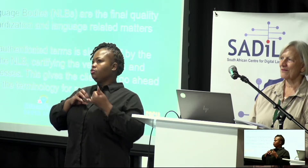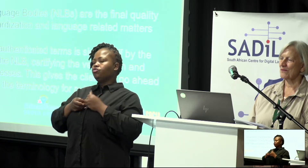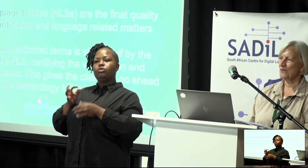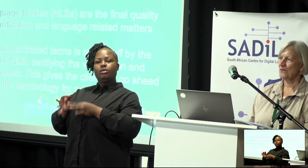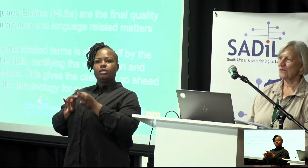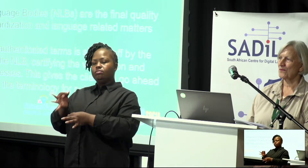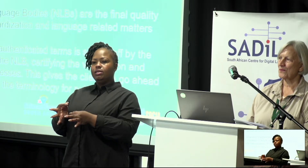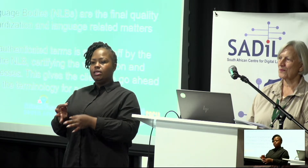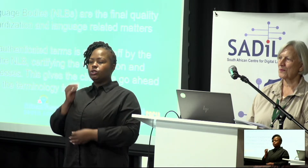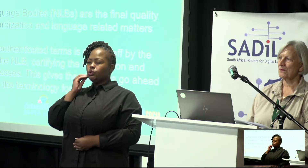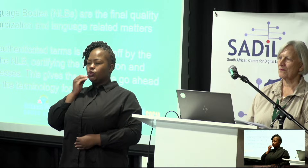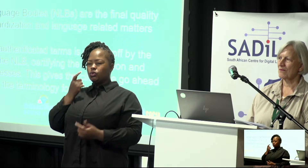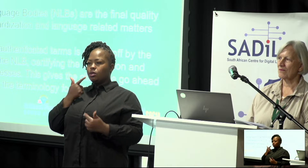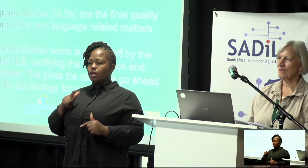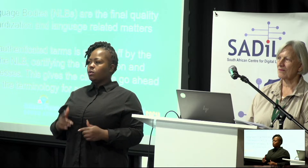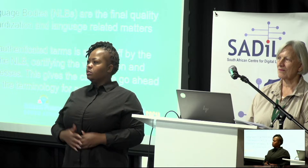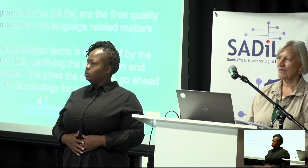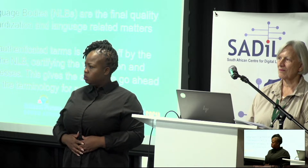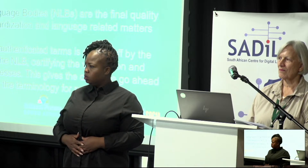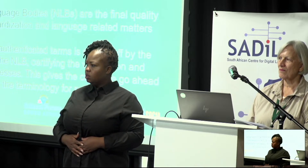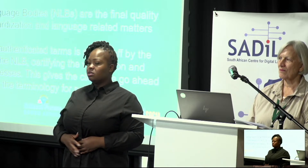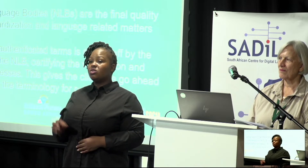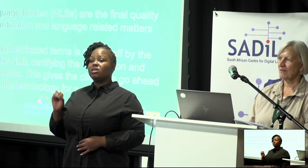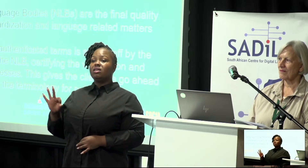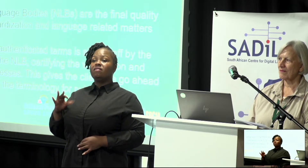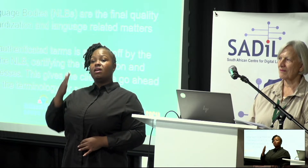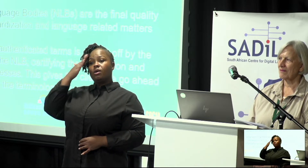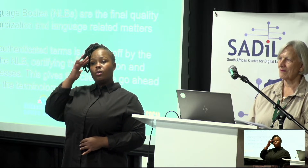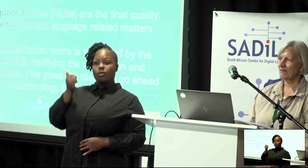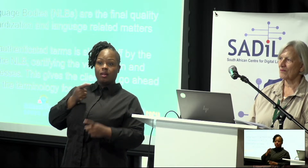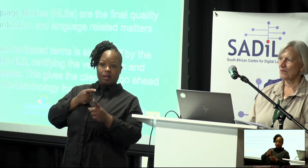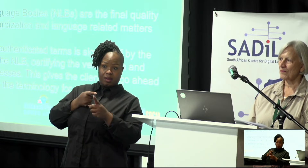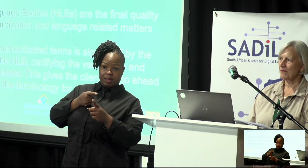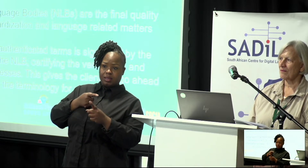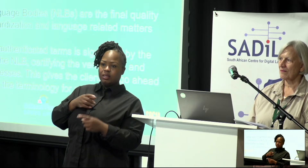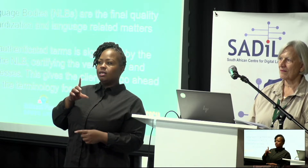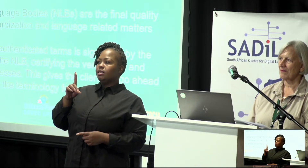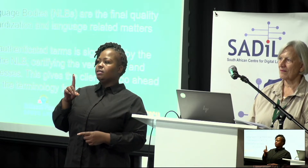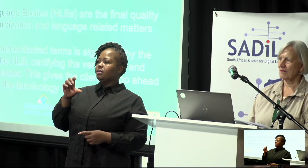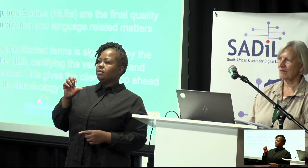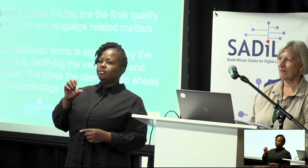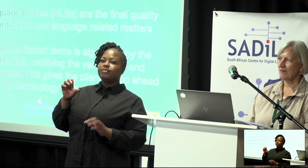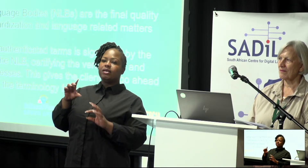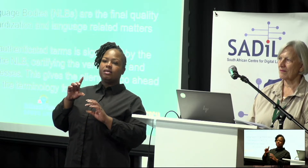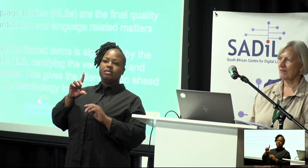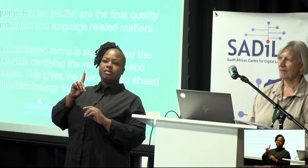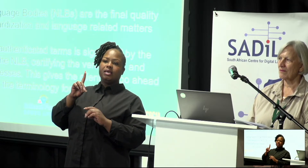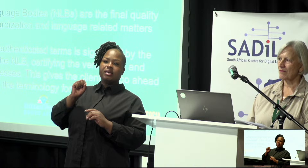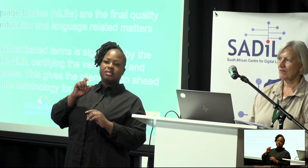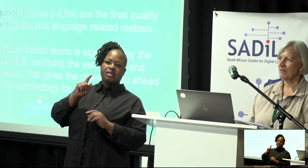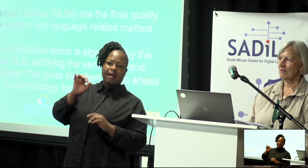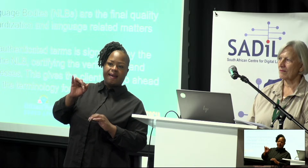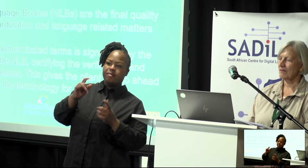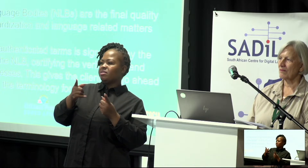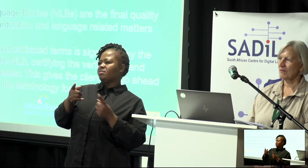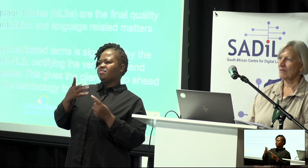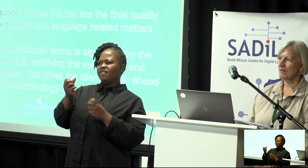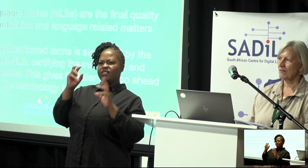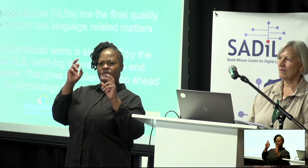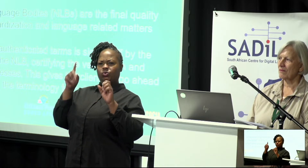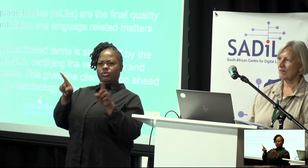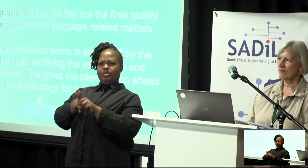this in Sesotho. Now had I known that the STI addresses issues like